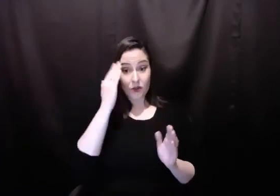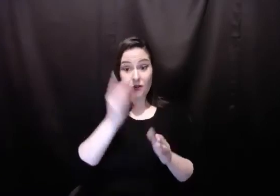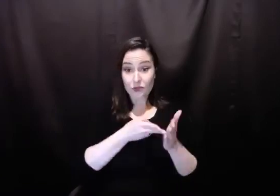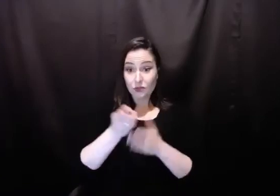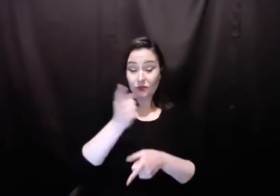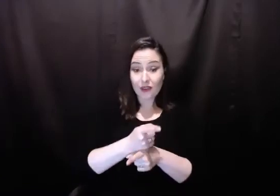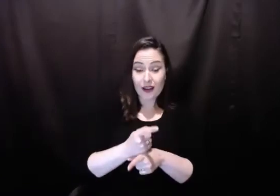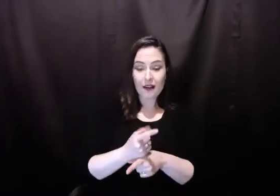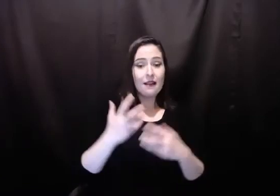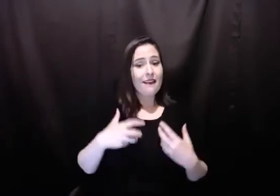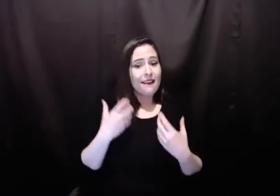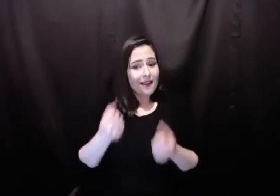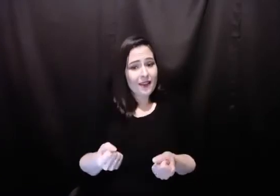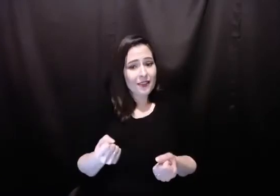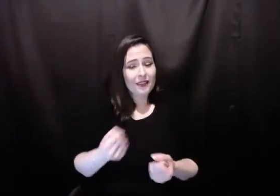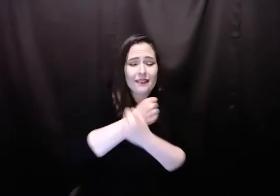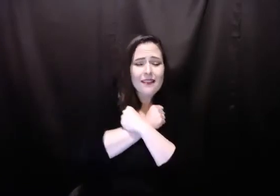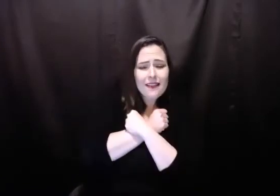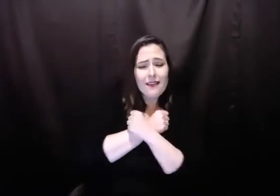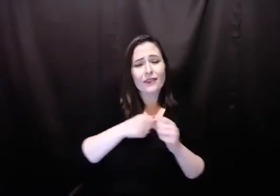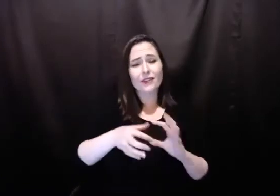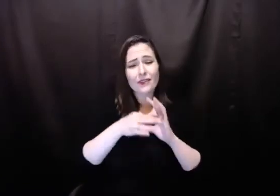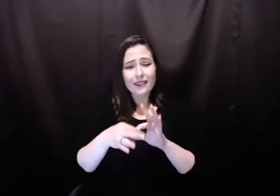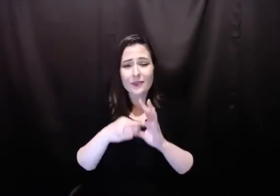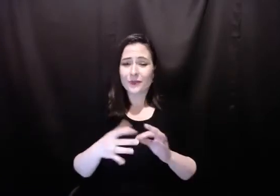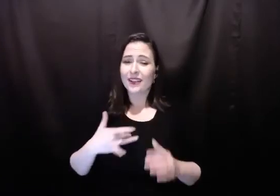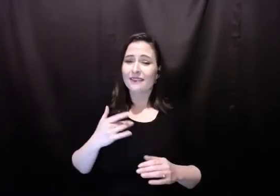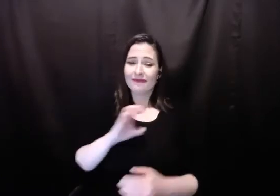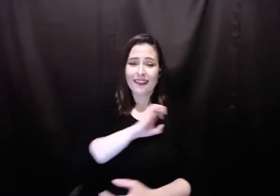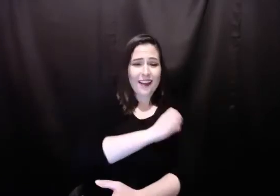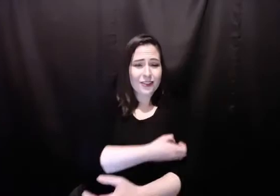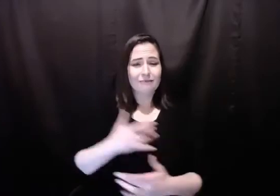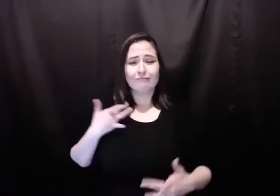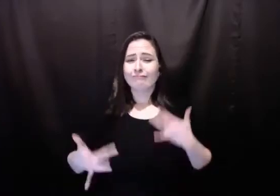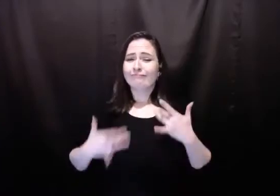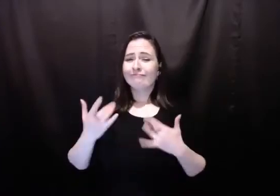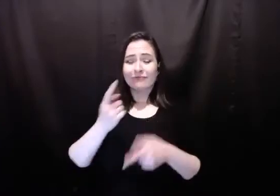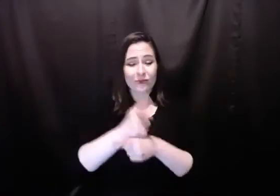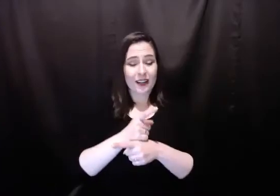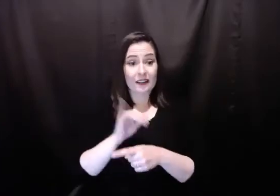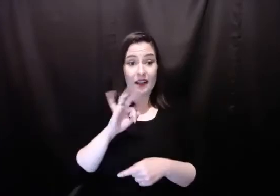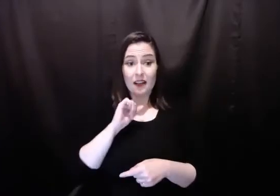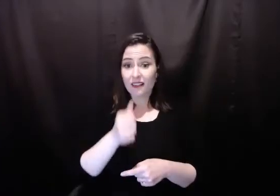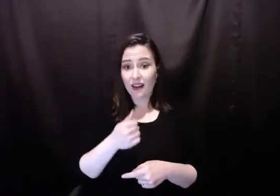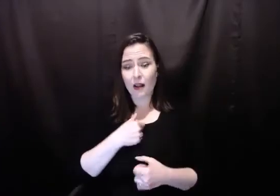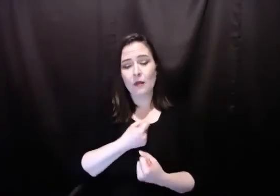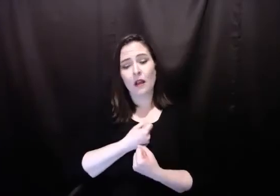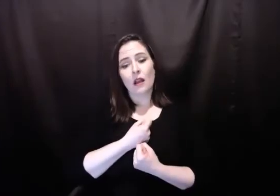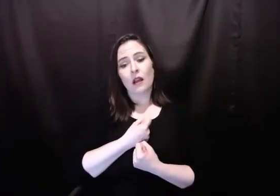otherwise, I'm exhausted because I'm trying to fix something, or I'm trying to pretend my needs and my wants aren't important. And